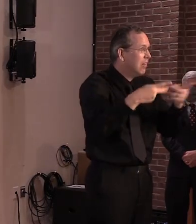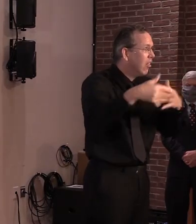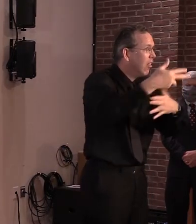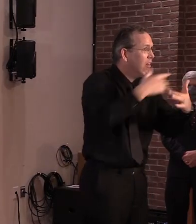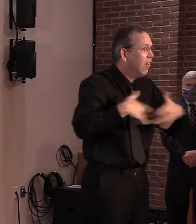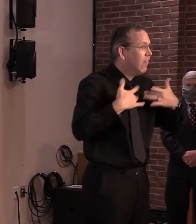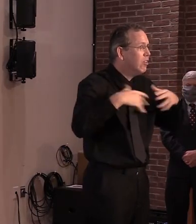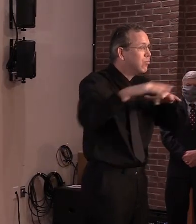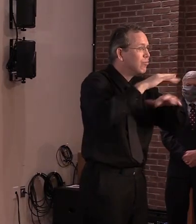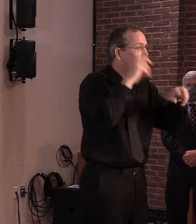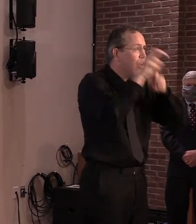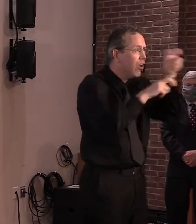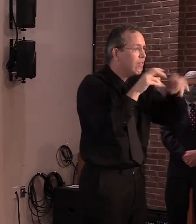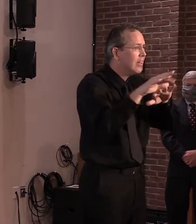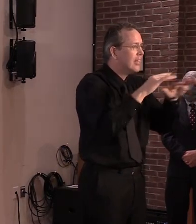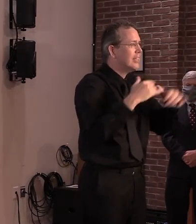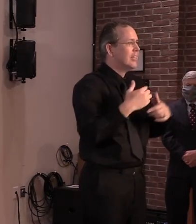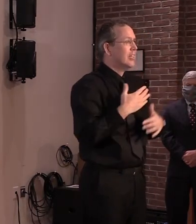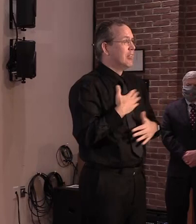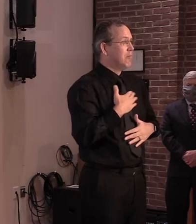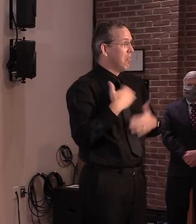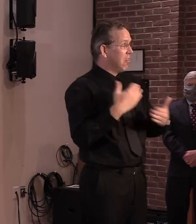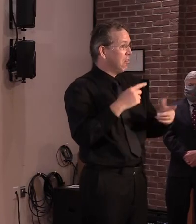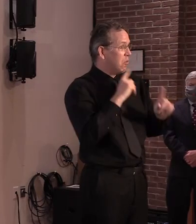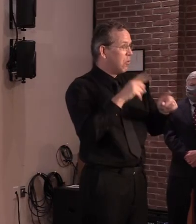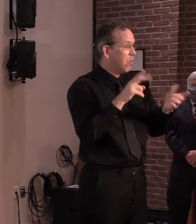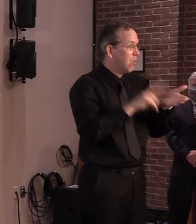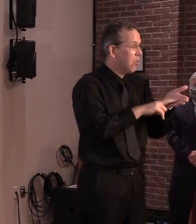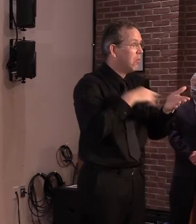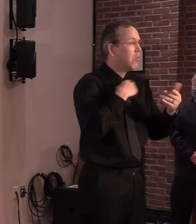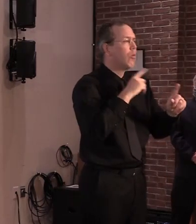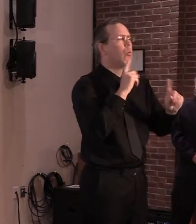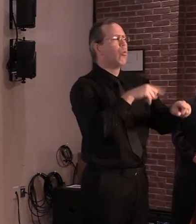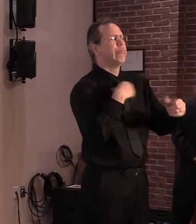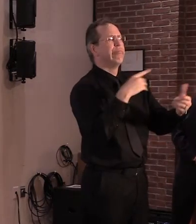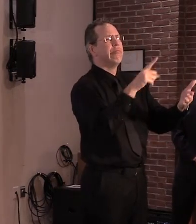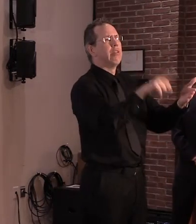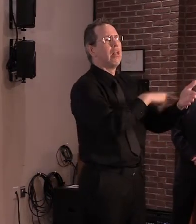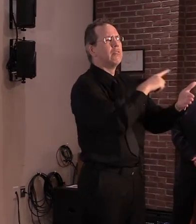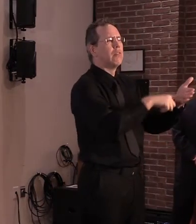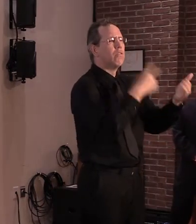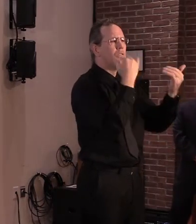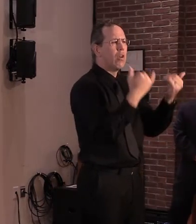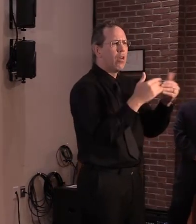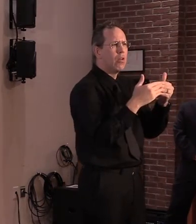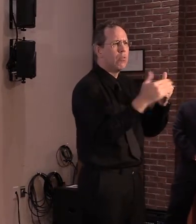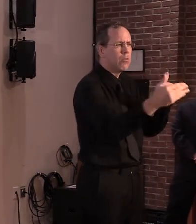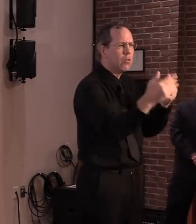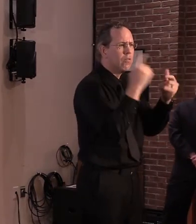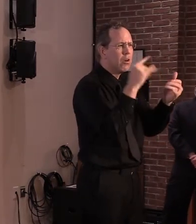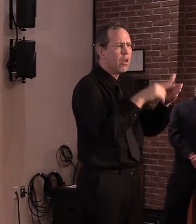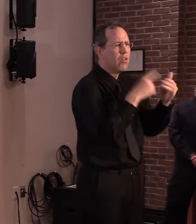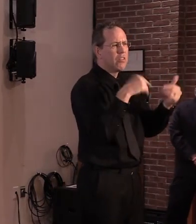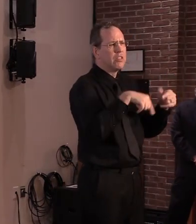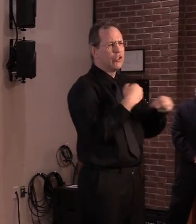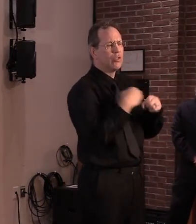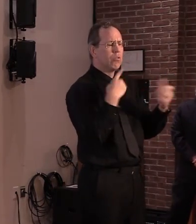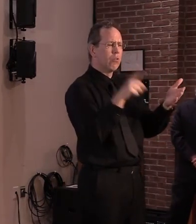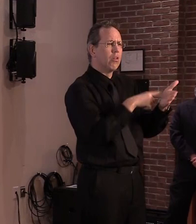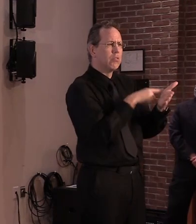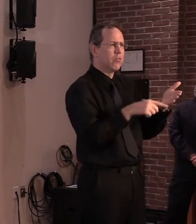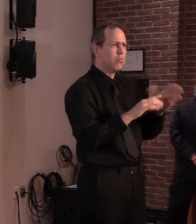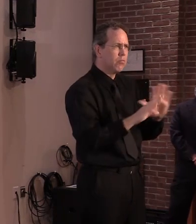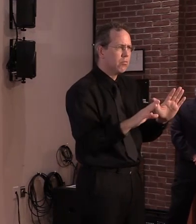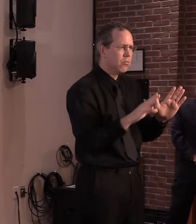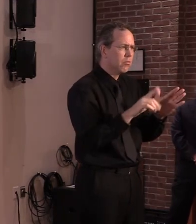also cancels all traditional fairs and festivals for this season. However, what it does not do is